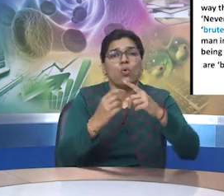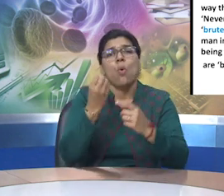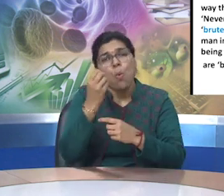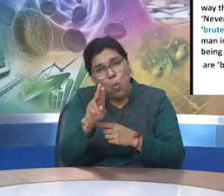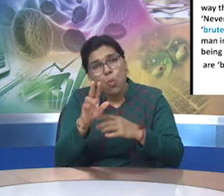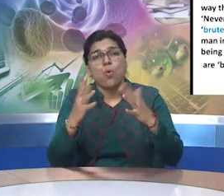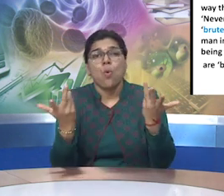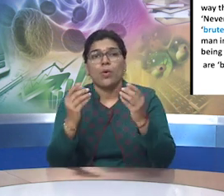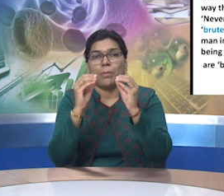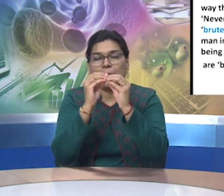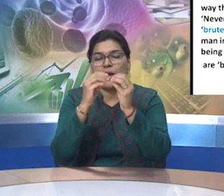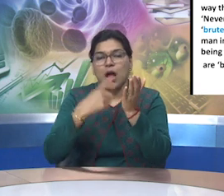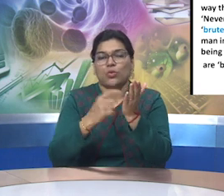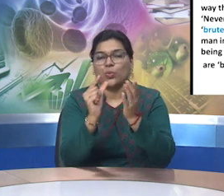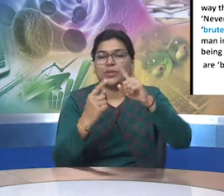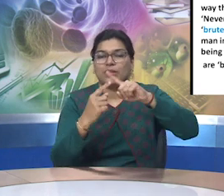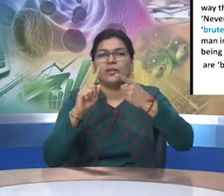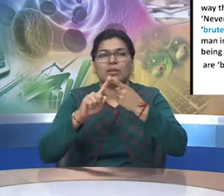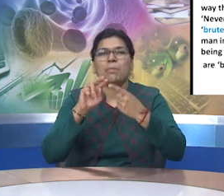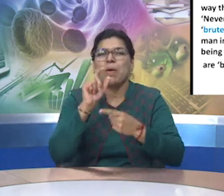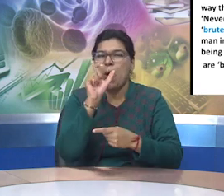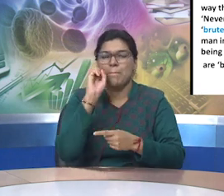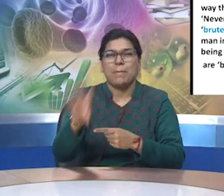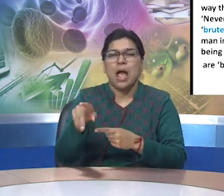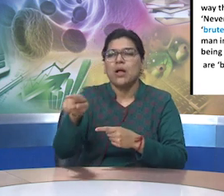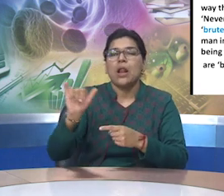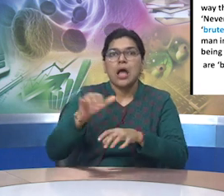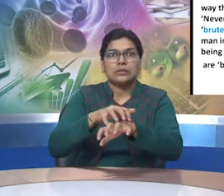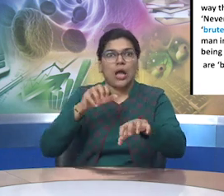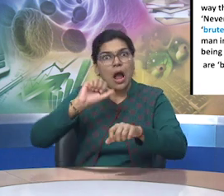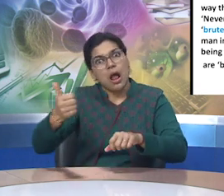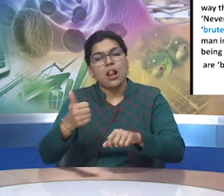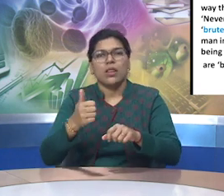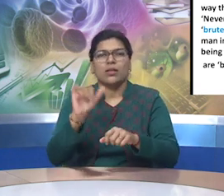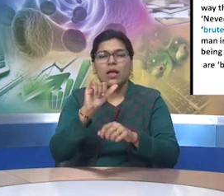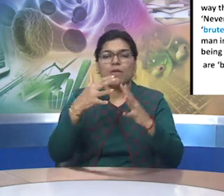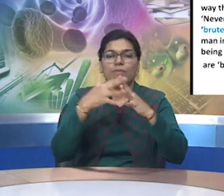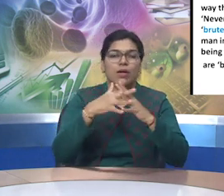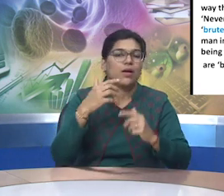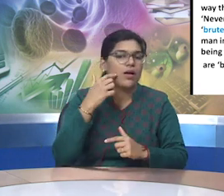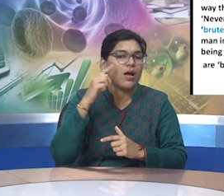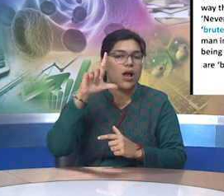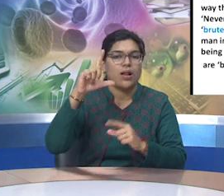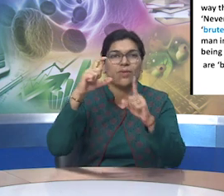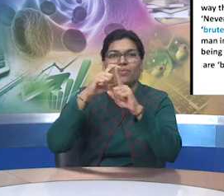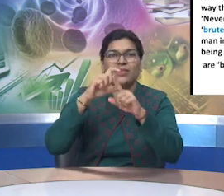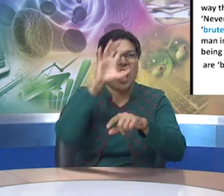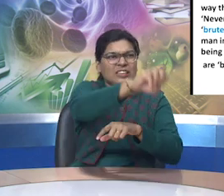beast." Awful words.